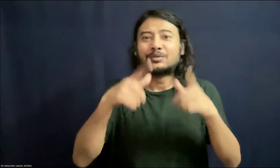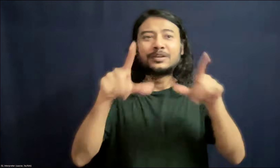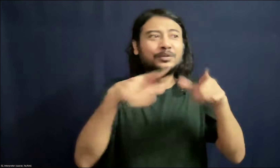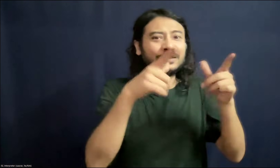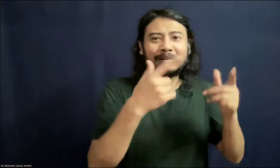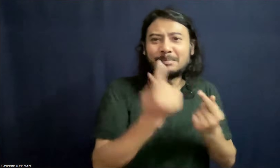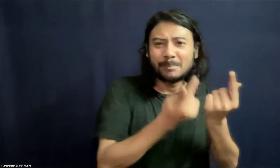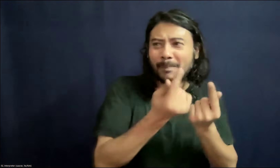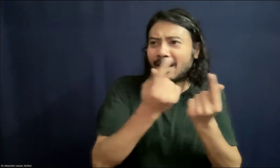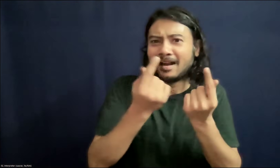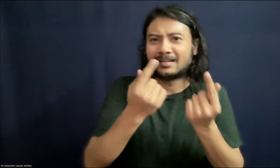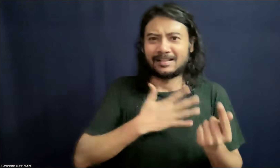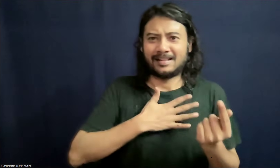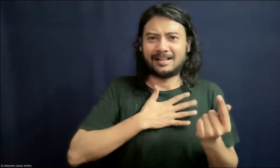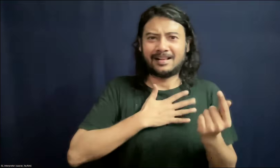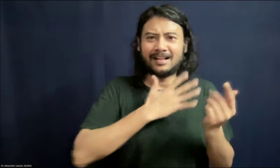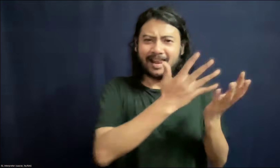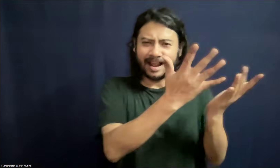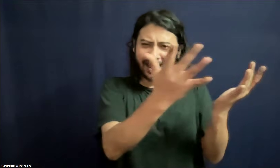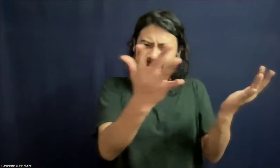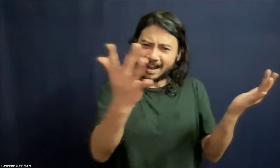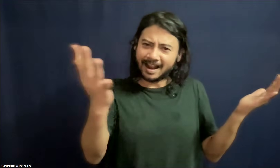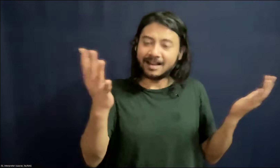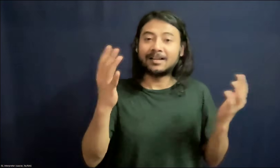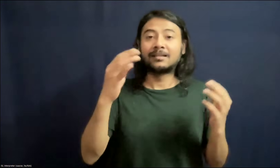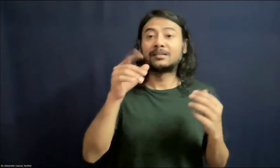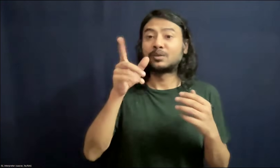So this Paramatma is present in all of them.